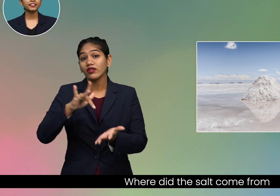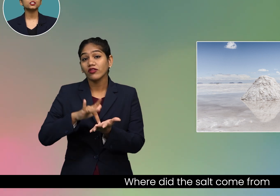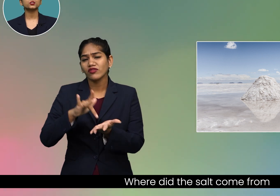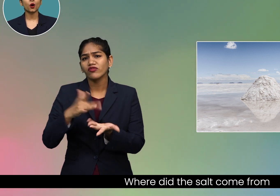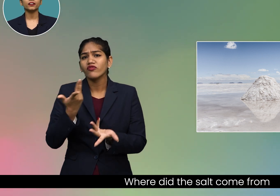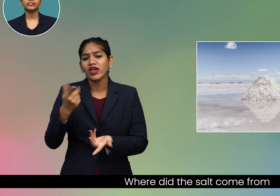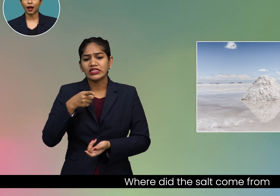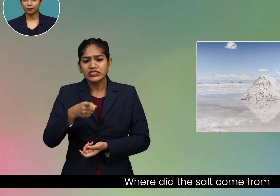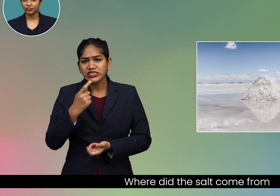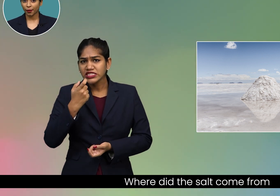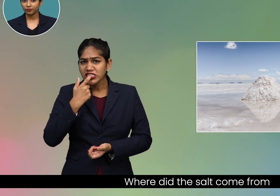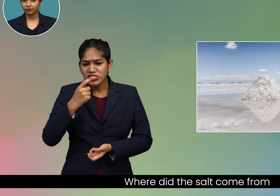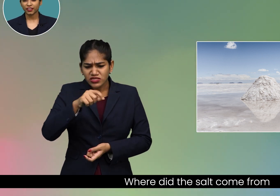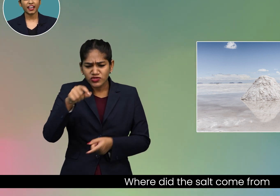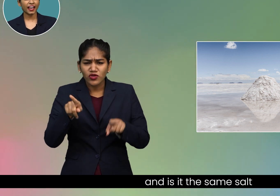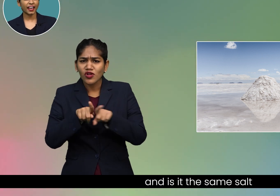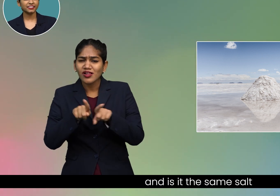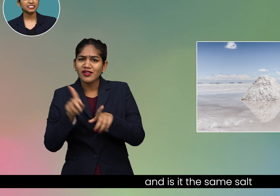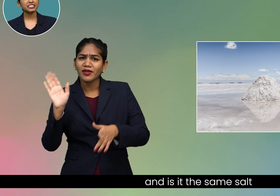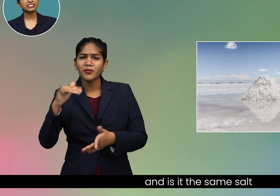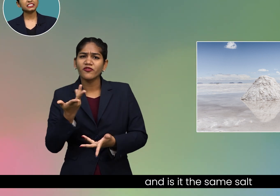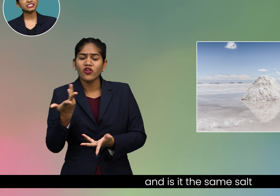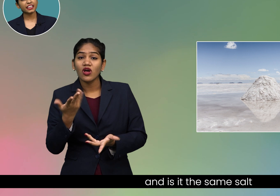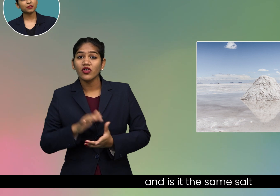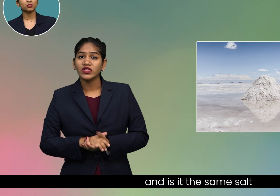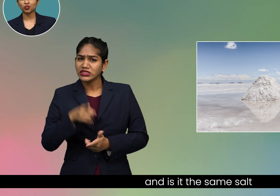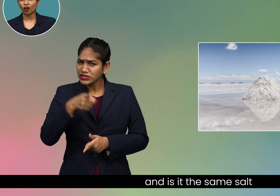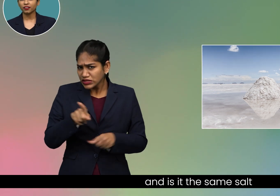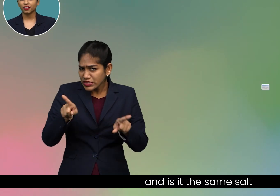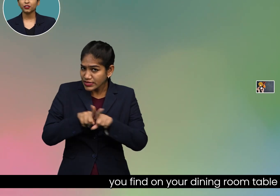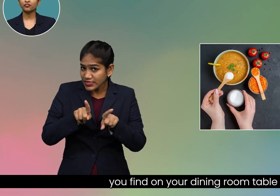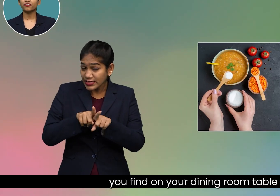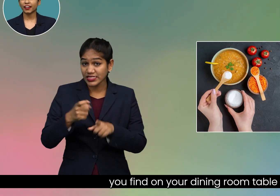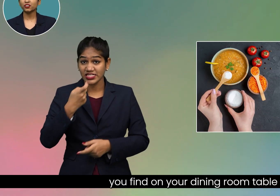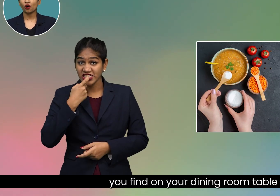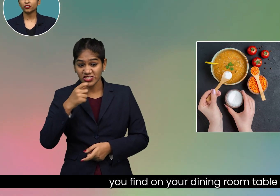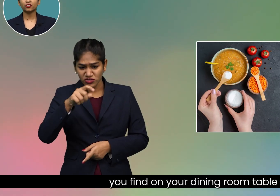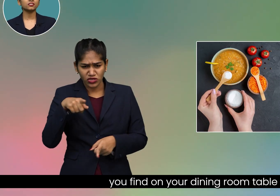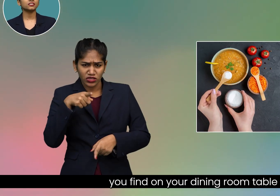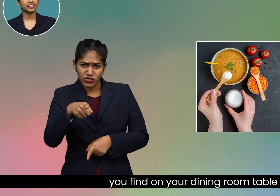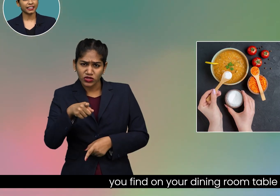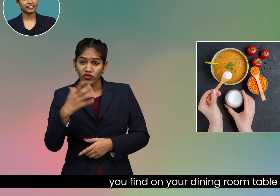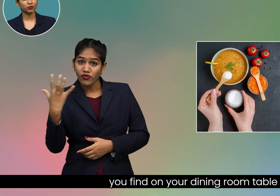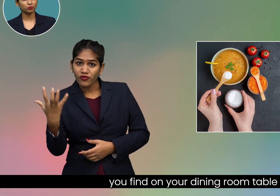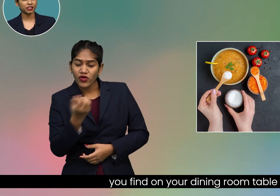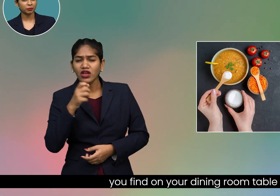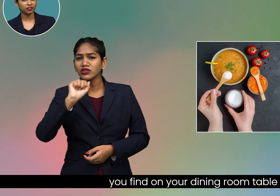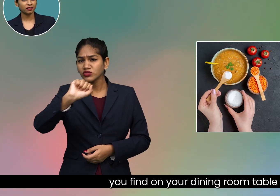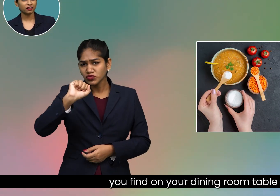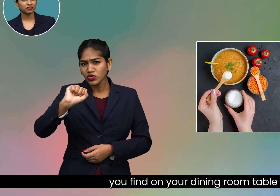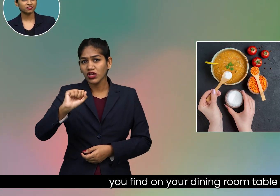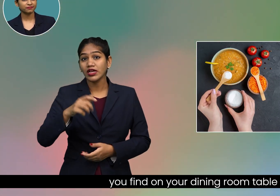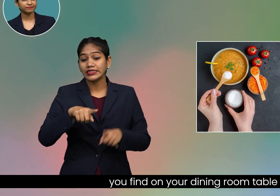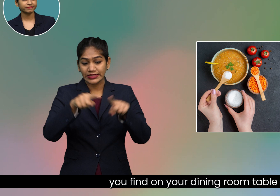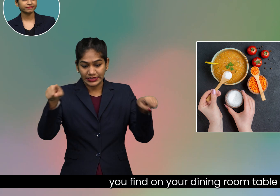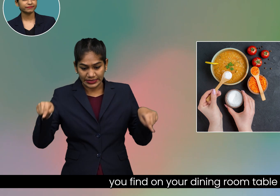Where did the salt come from? And is it the same salt you find on your dining room table?